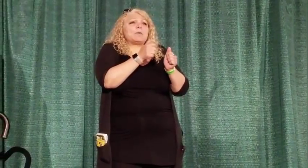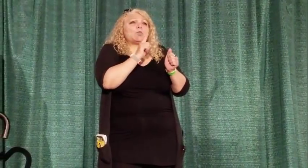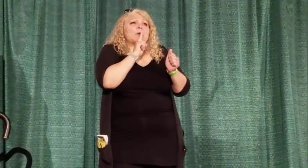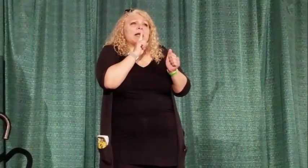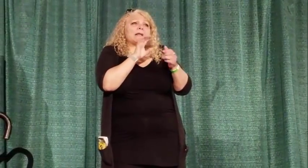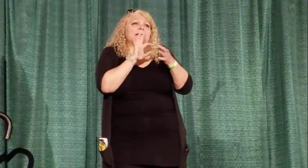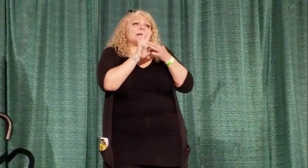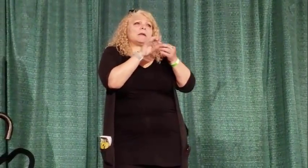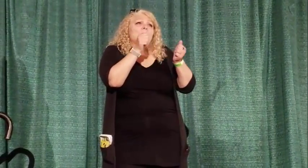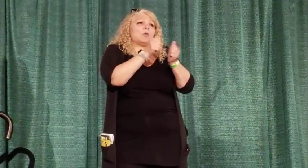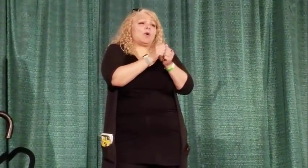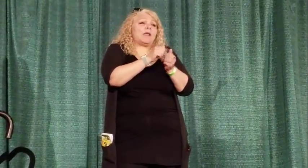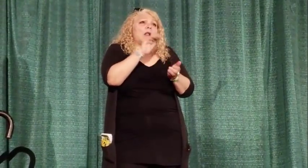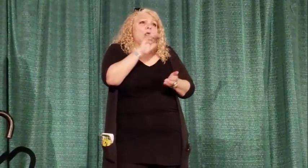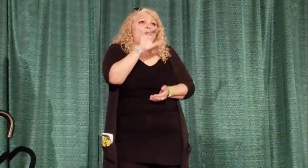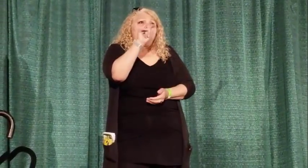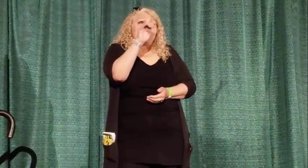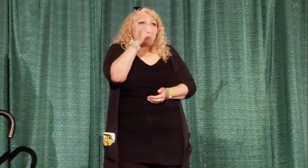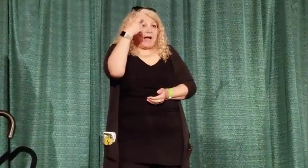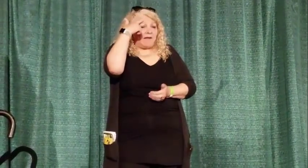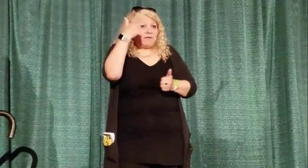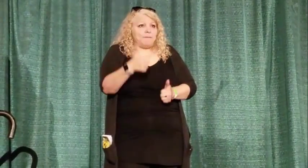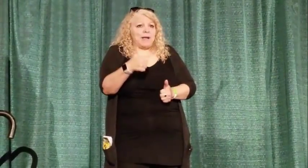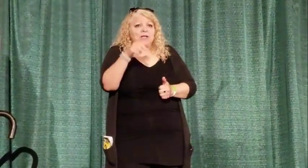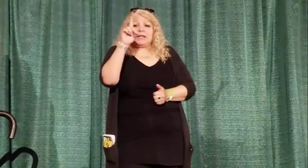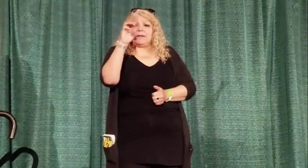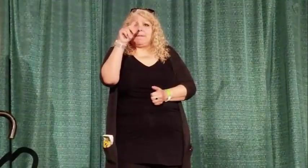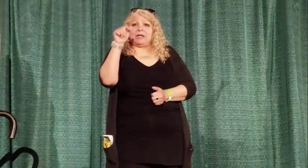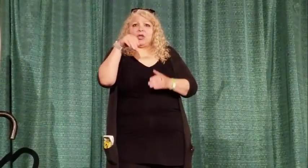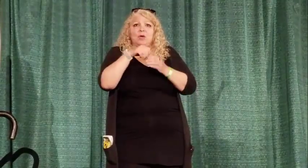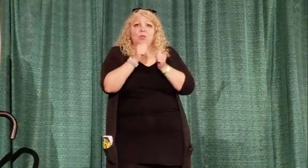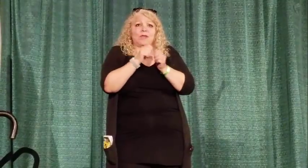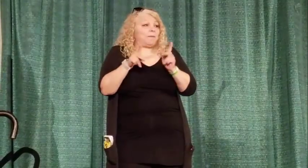lower rates of dementia in humans? Take a guess.